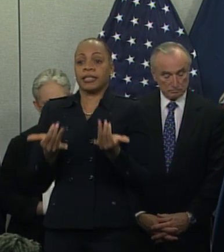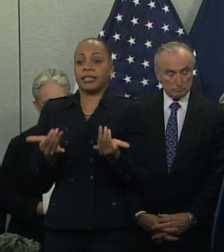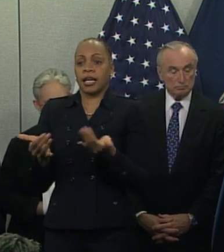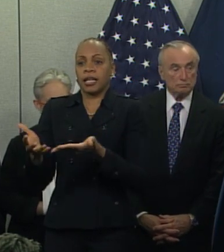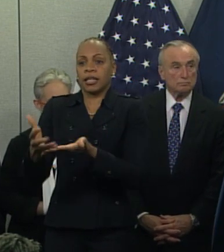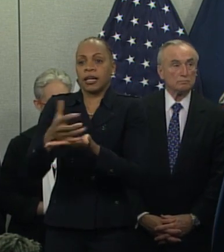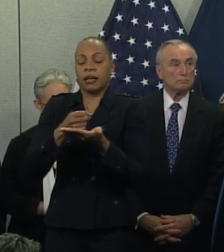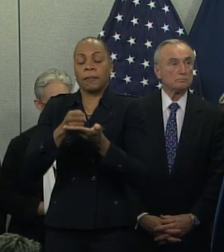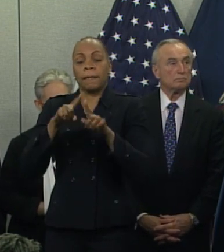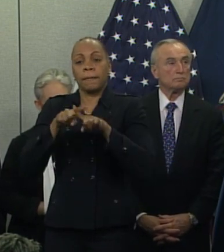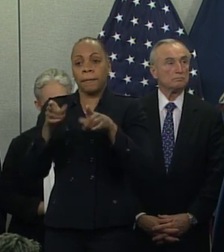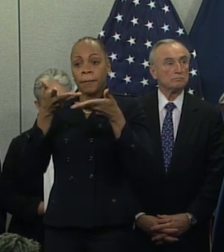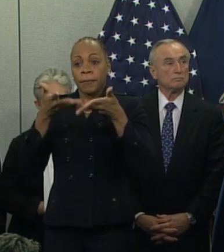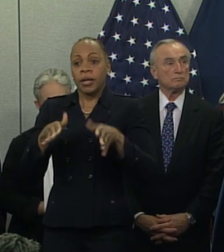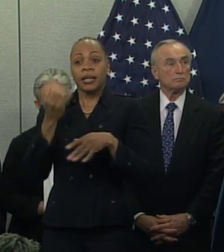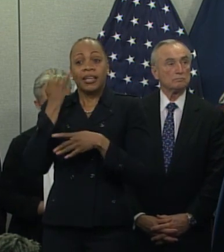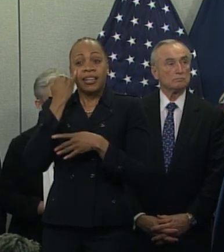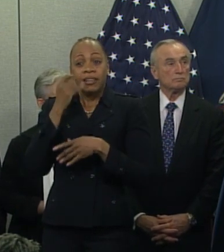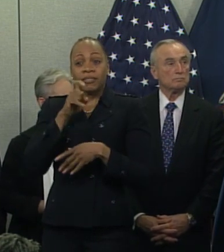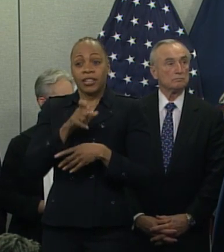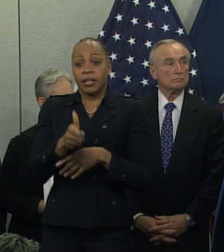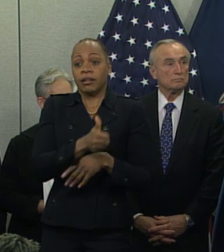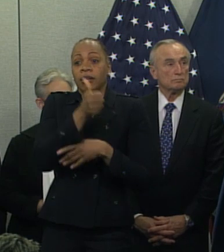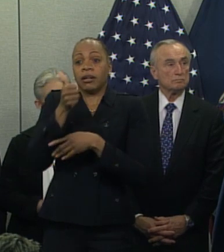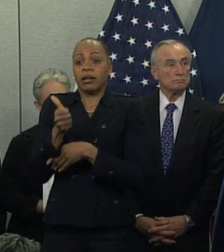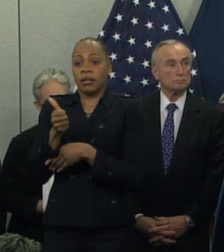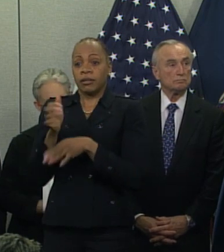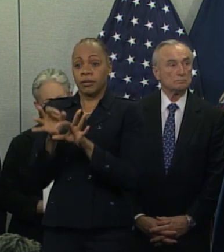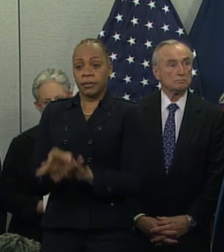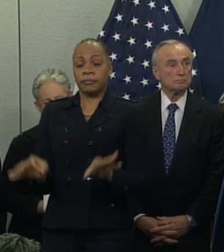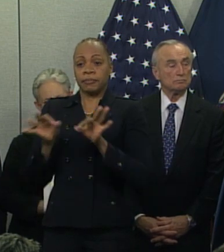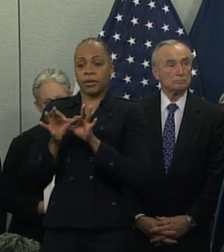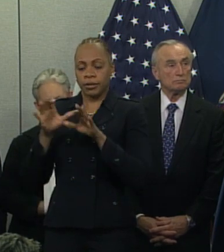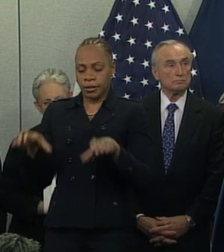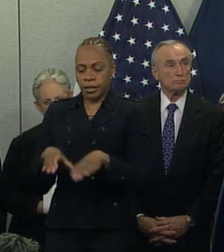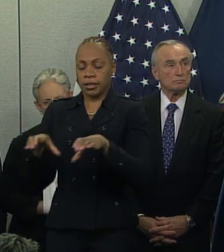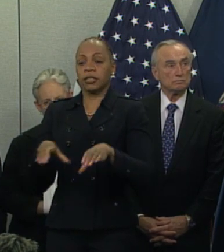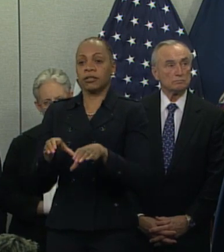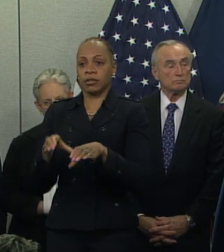end as soon as they are needed for anything related to snow activities.